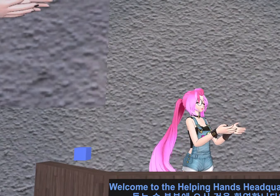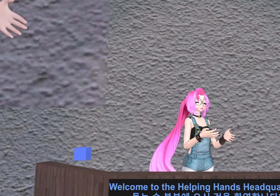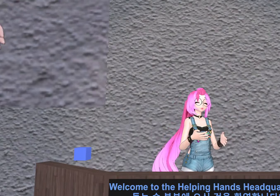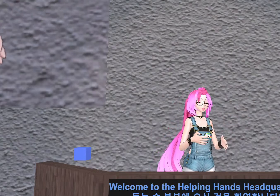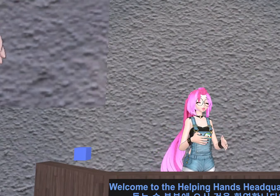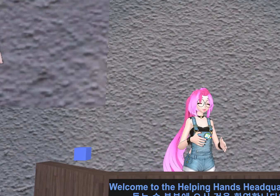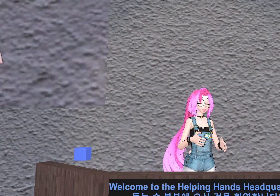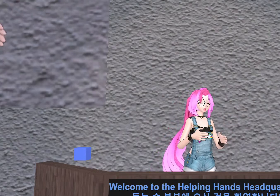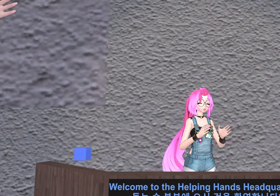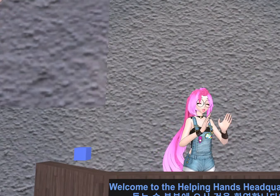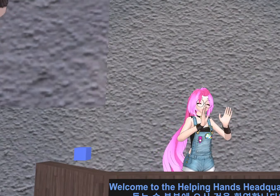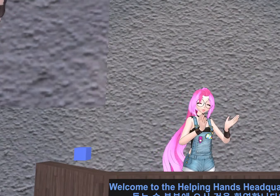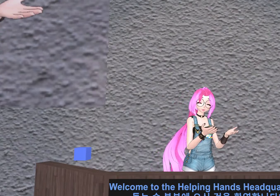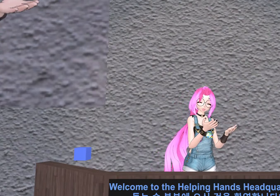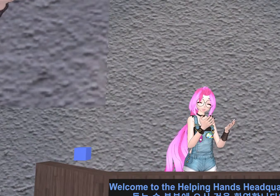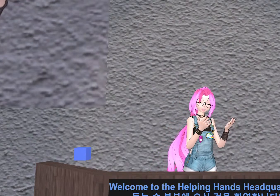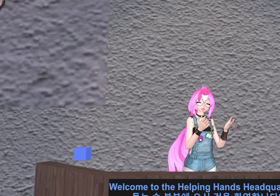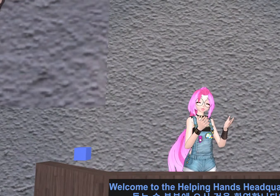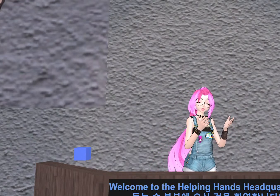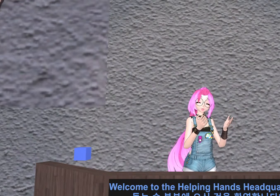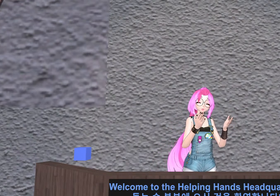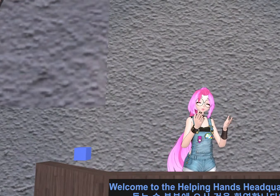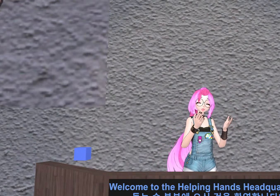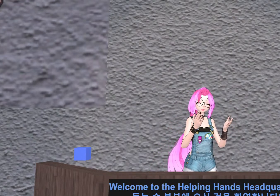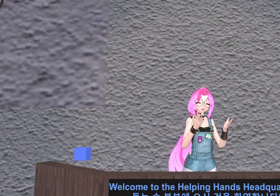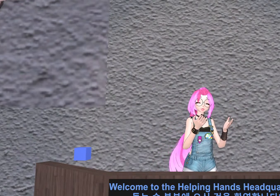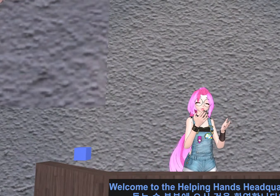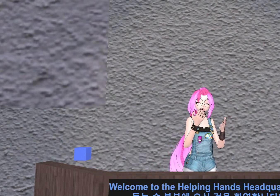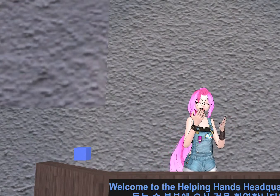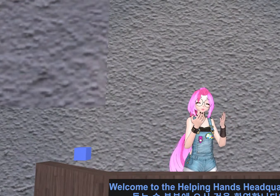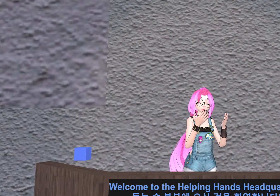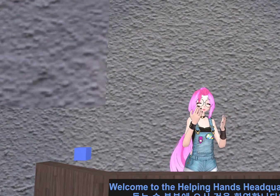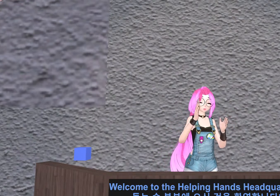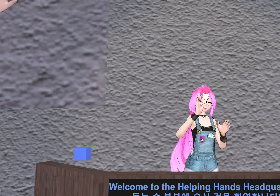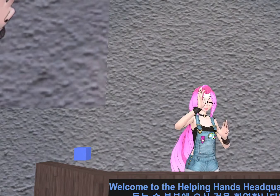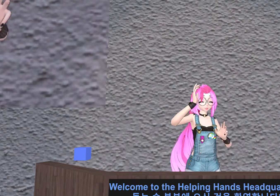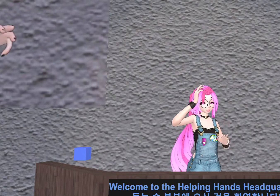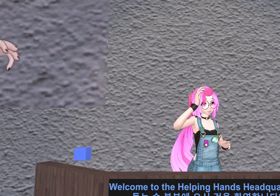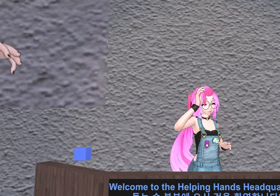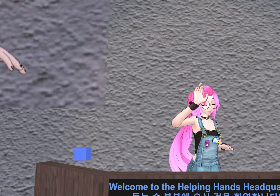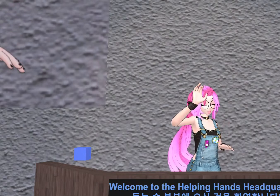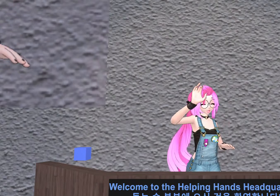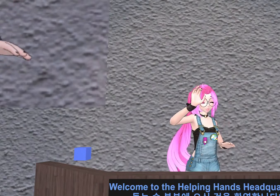you are. Like it's kind of like describing the